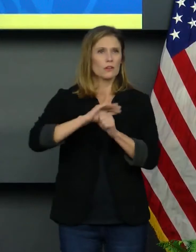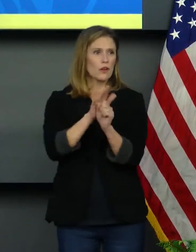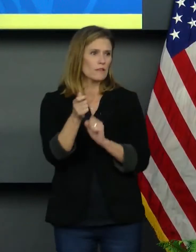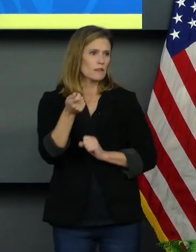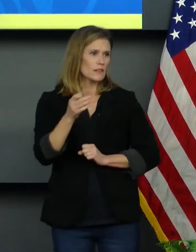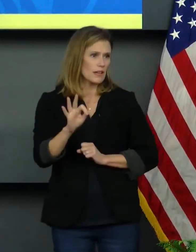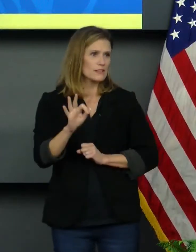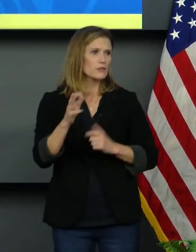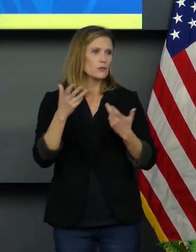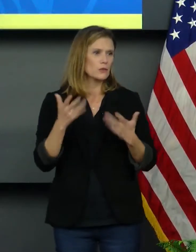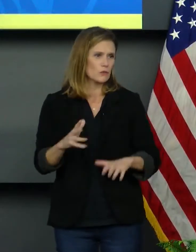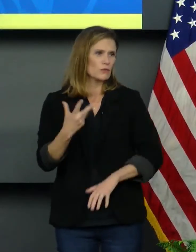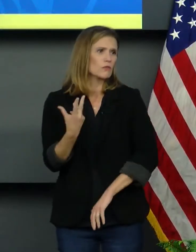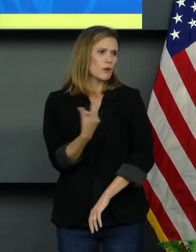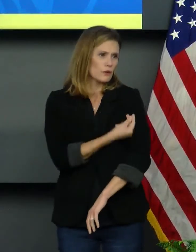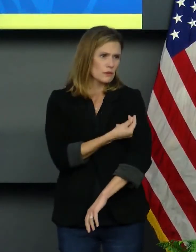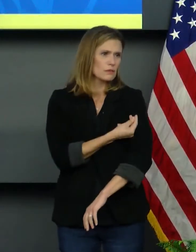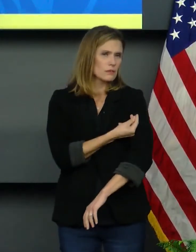fully vaccinated.